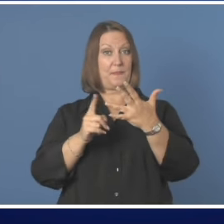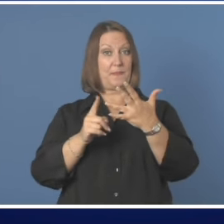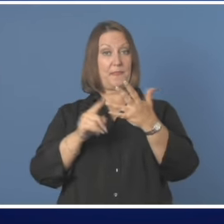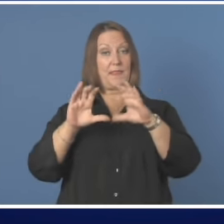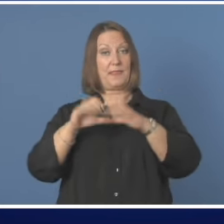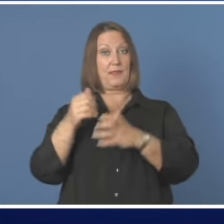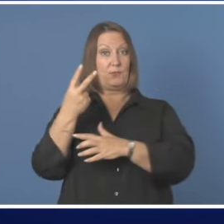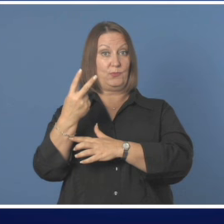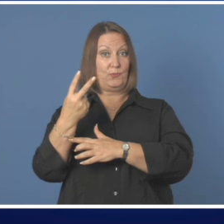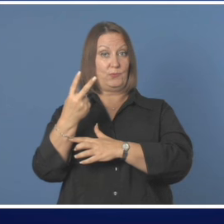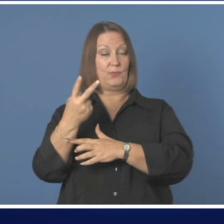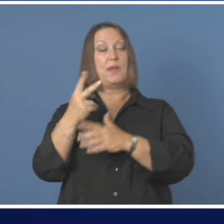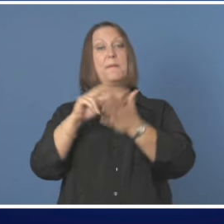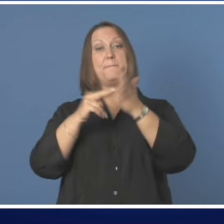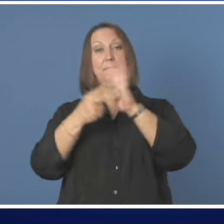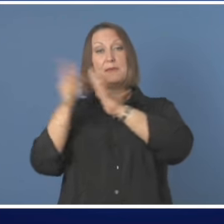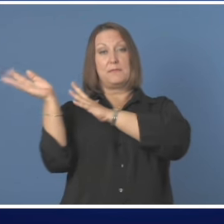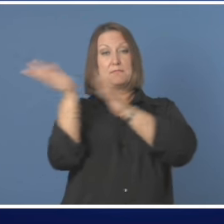Category 2.